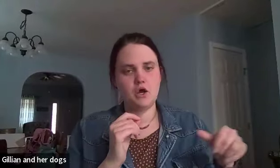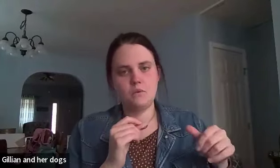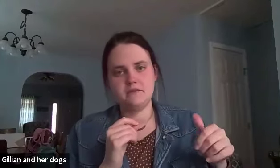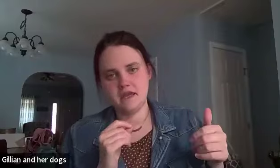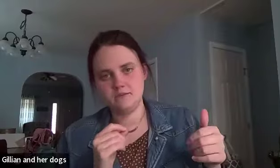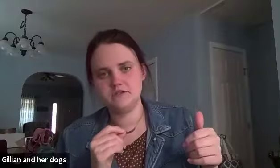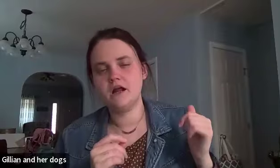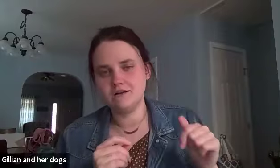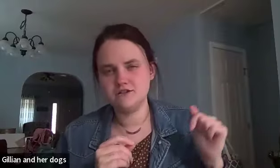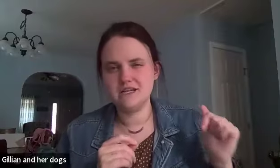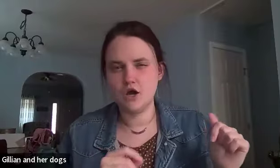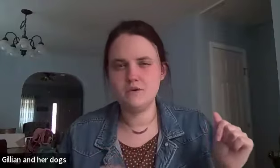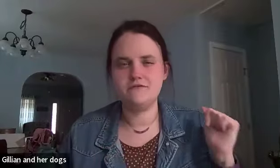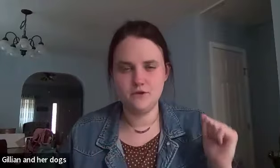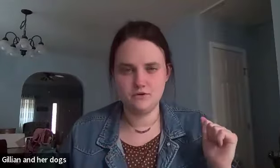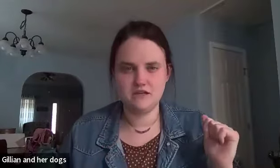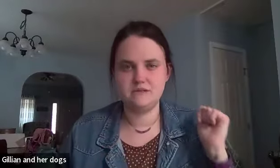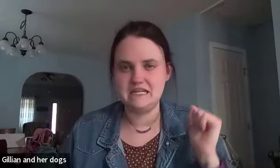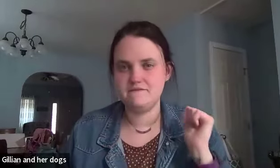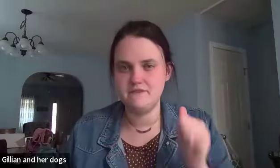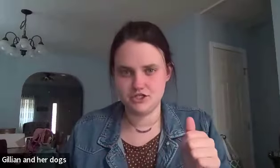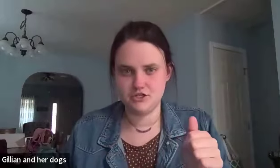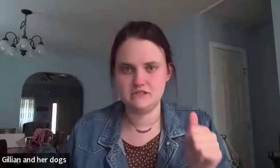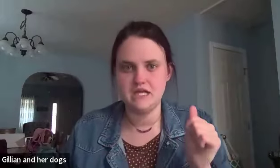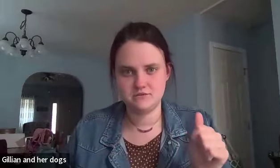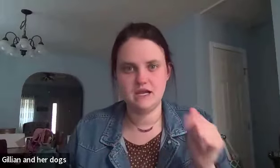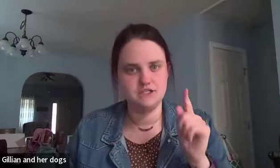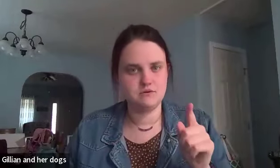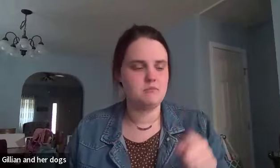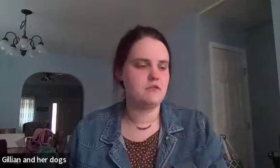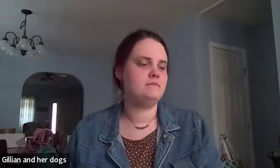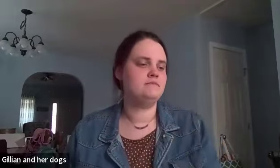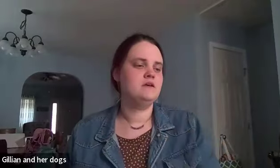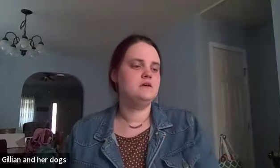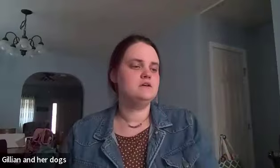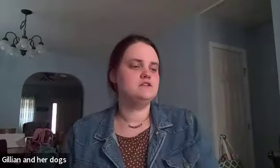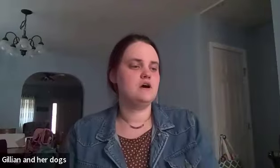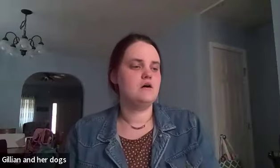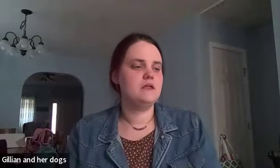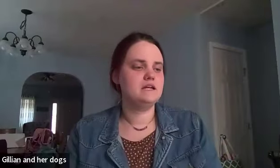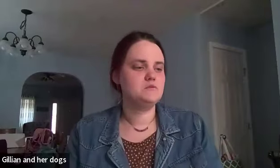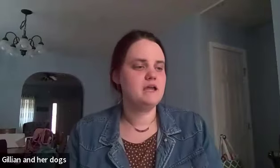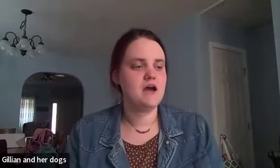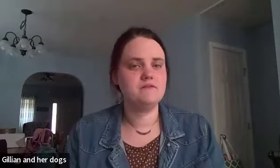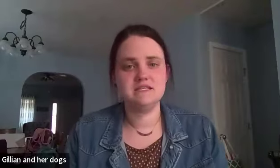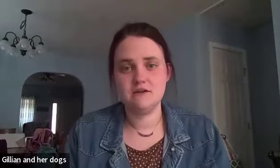go with animals, but also can go with food because we didn't finish those last week. I do remember that. So the next one we have is the sign